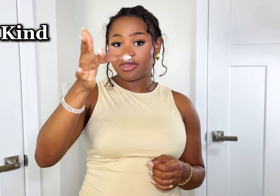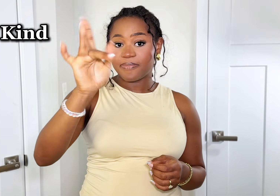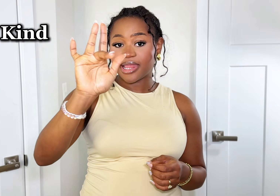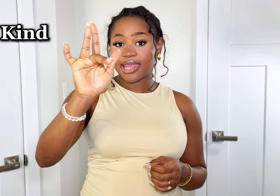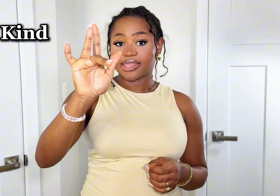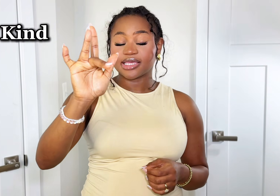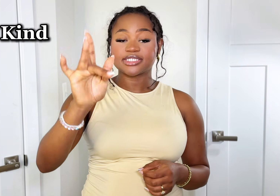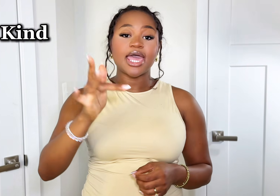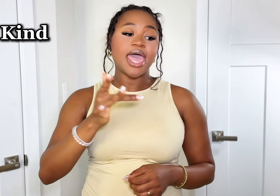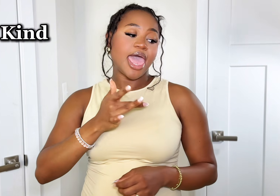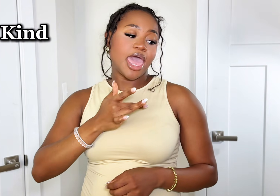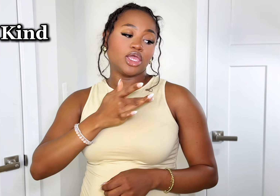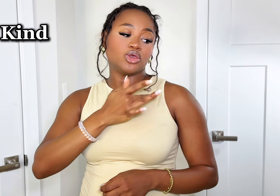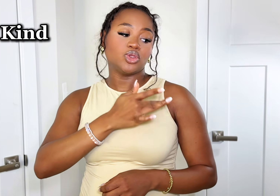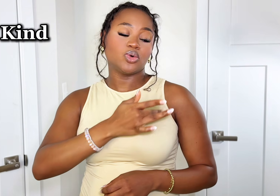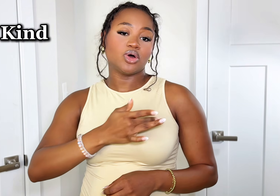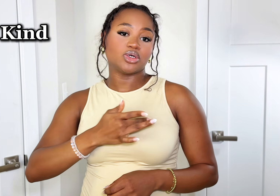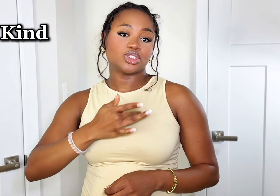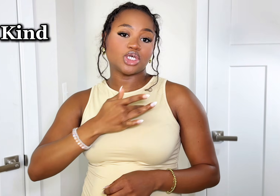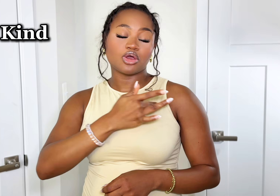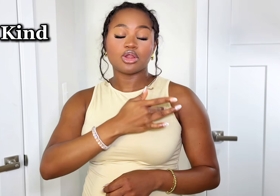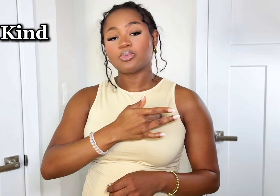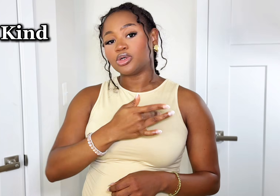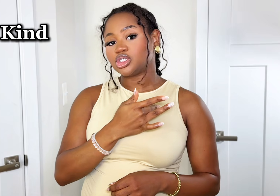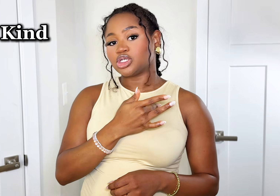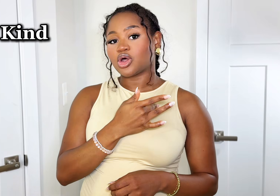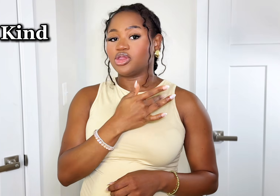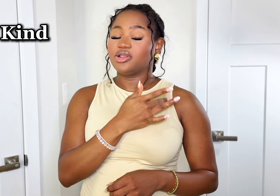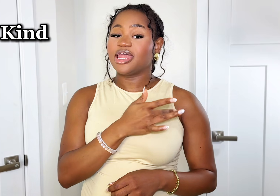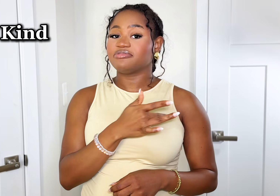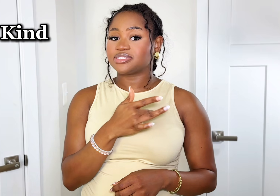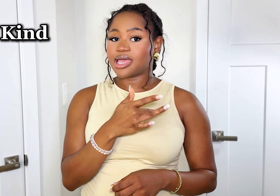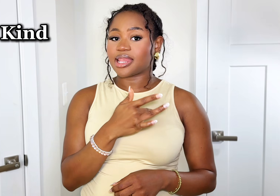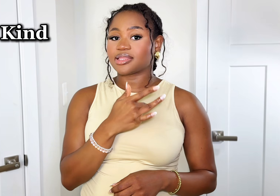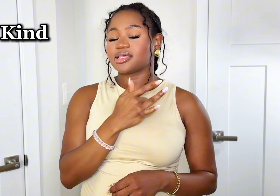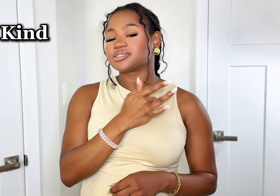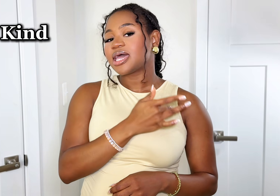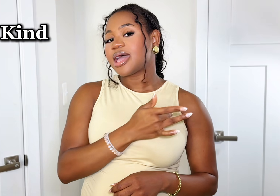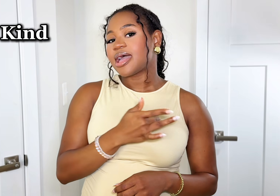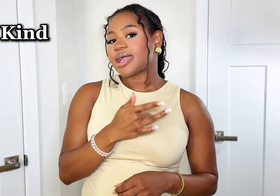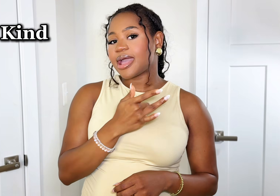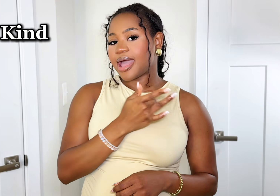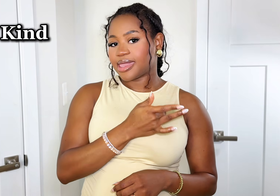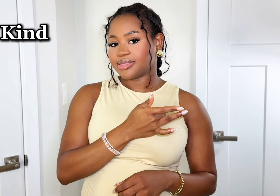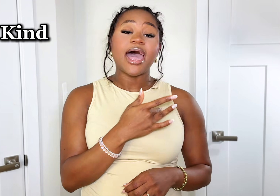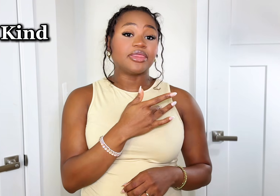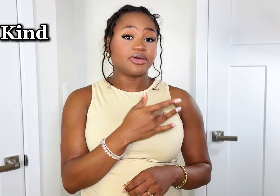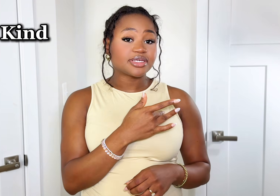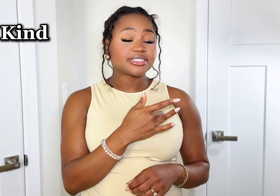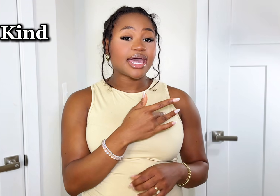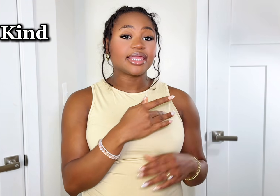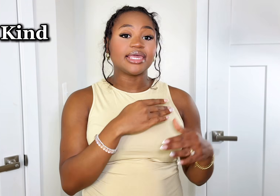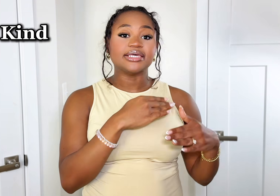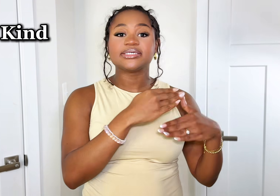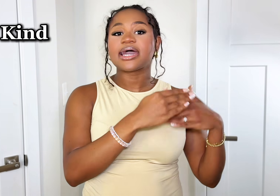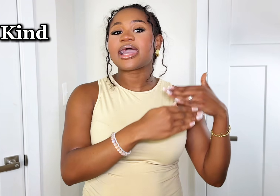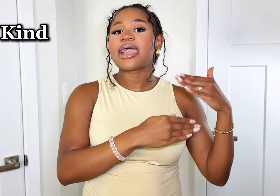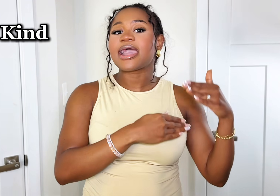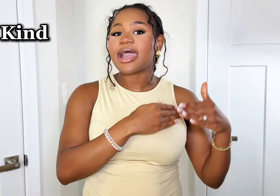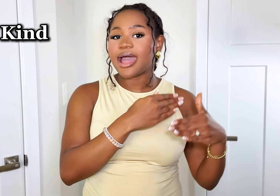bent like this, and you do a circular motion on your left side like this. Kind. Another sign is